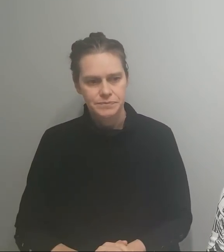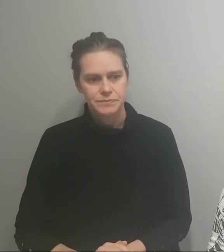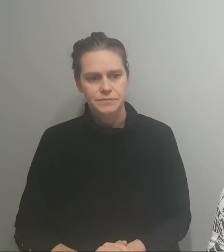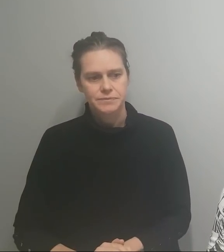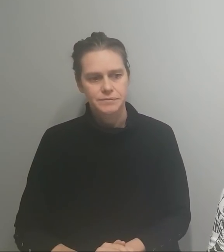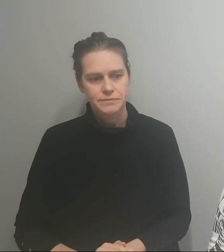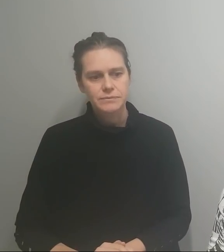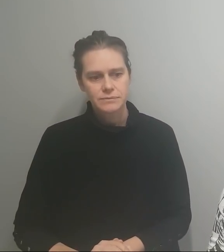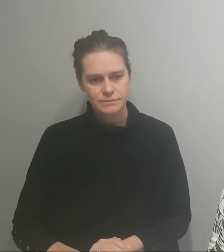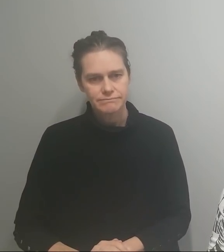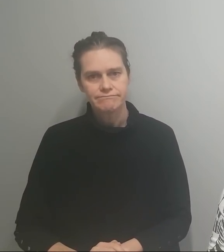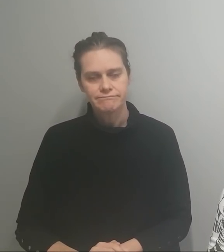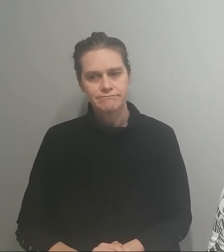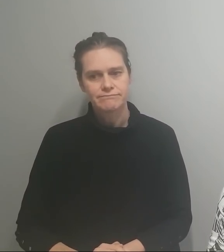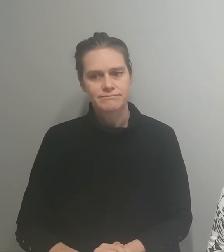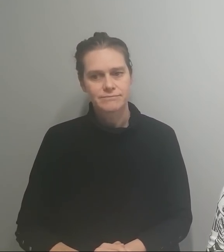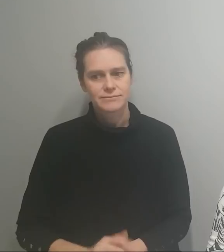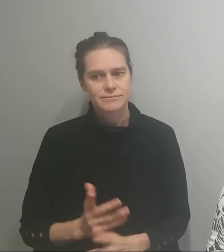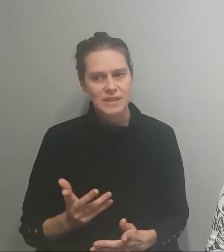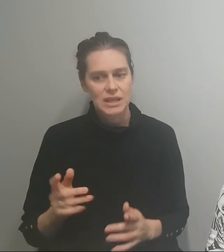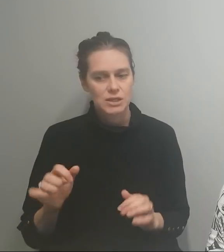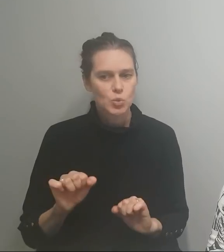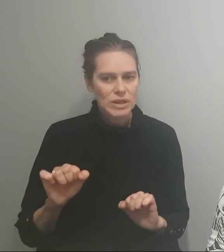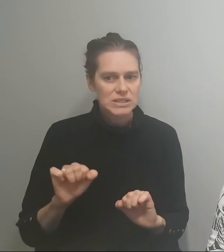Just waiting.